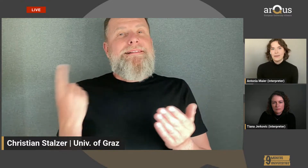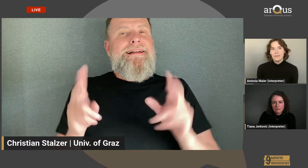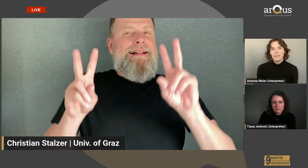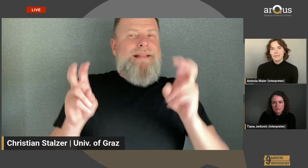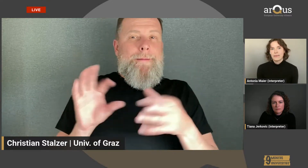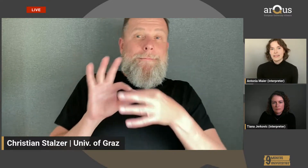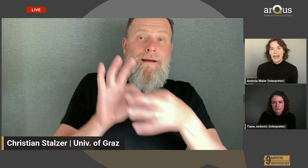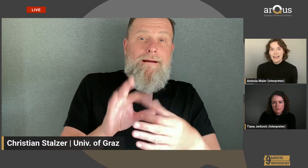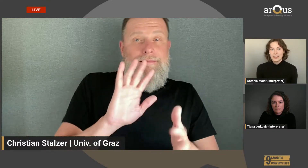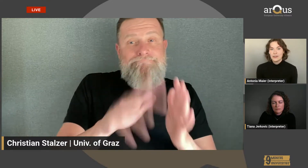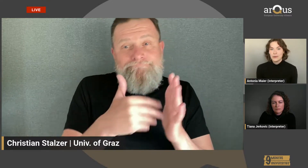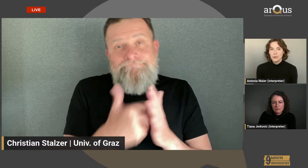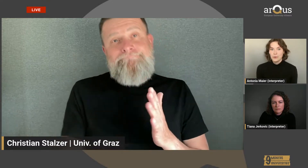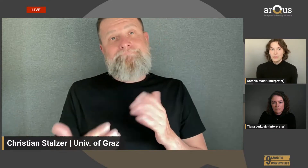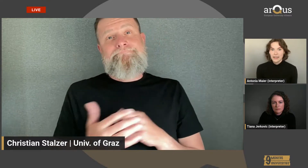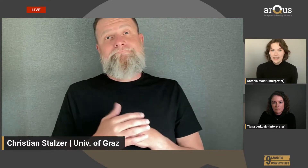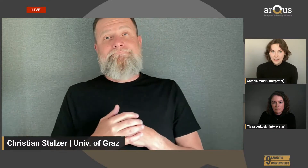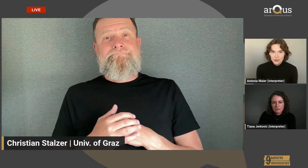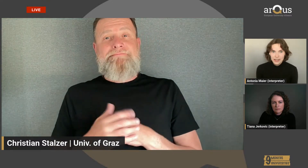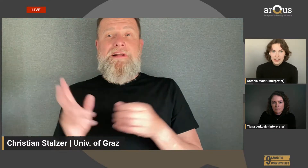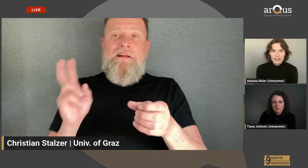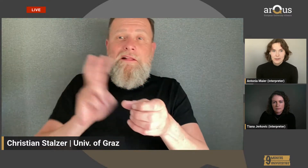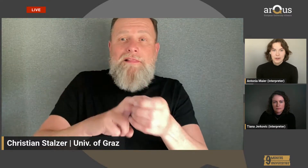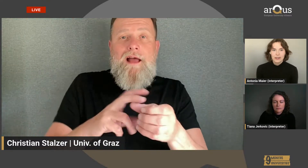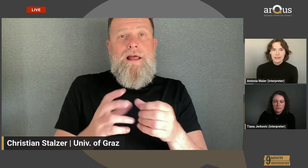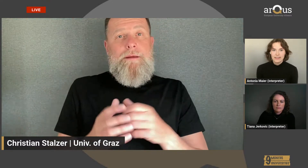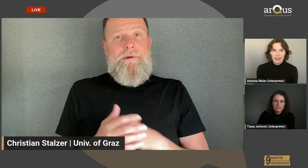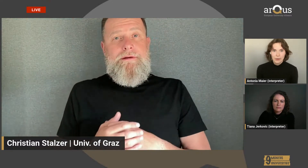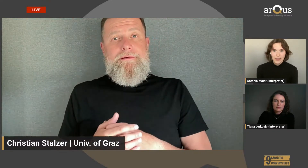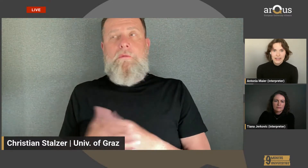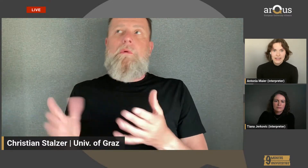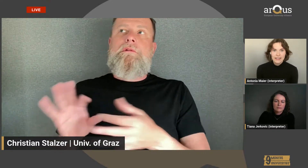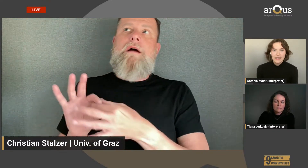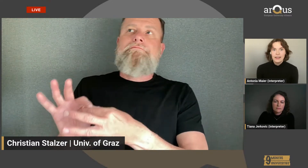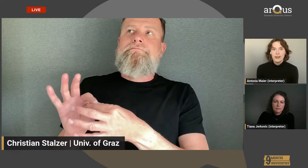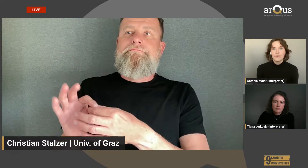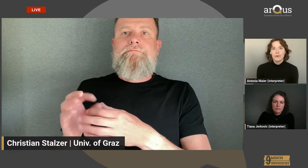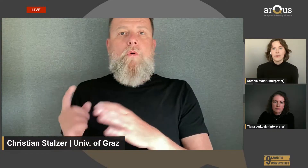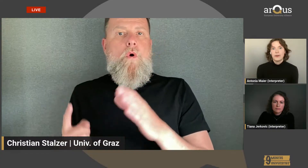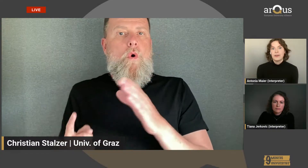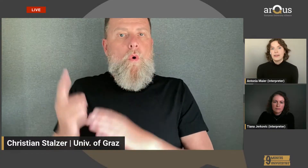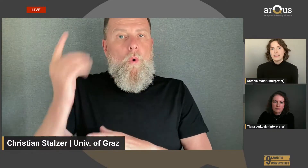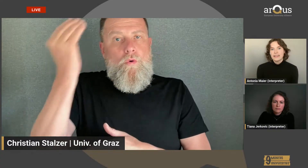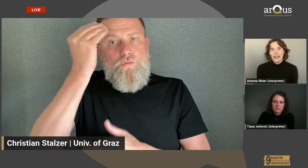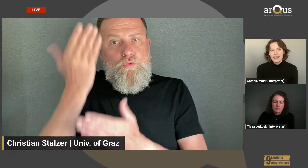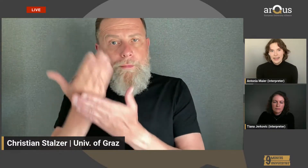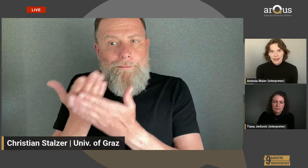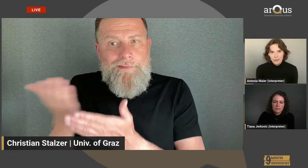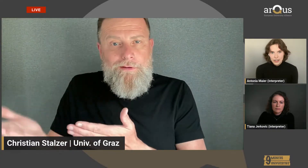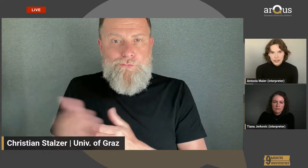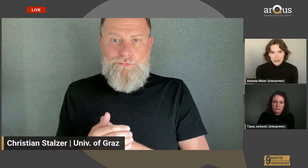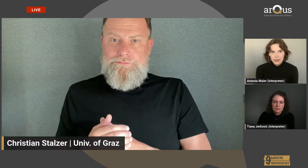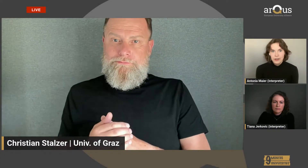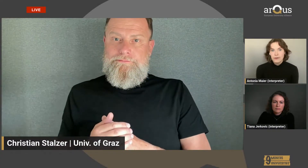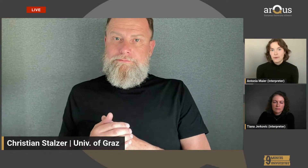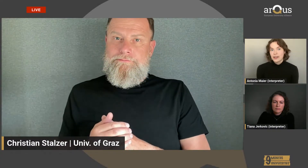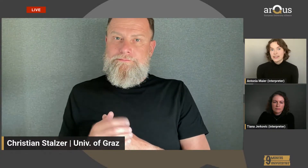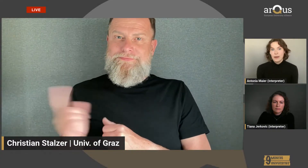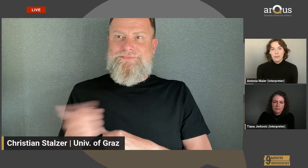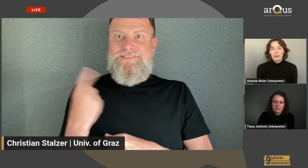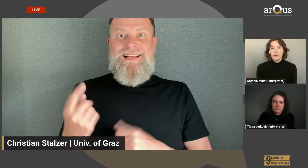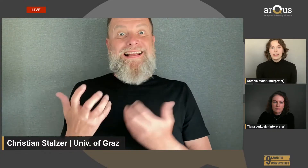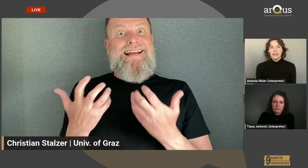tightly tied to history and historical developments. For sign language,